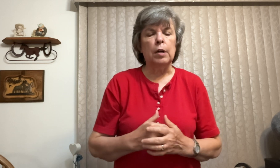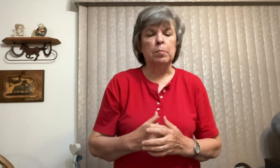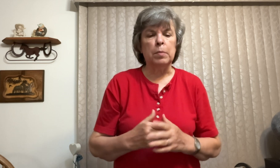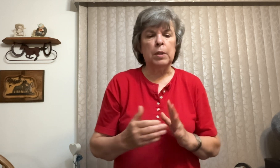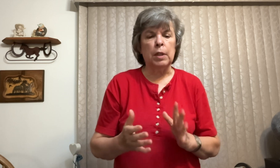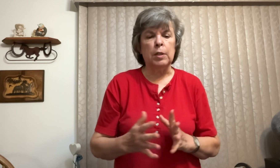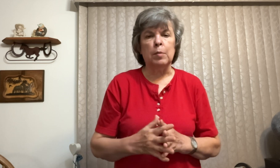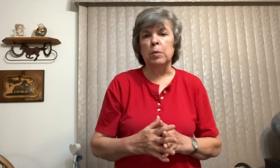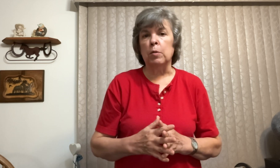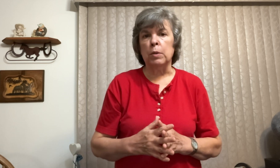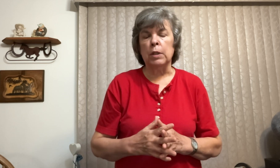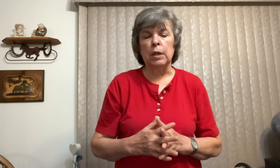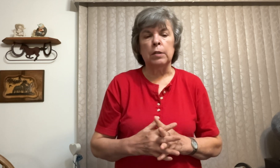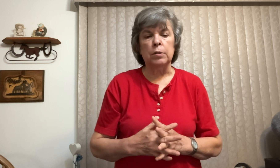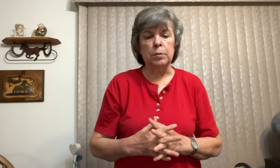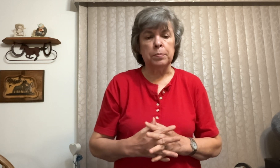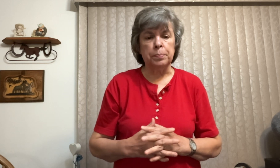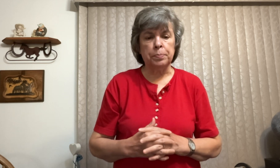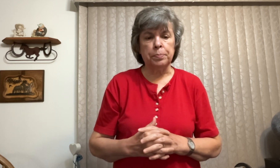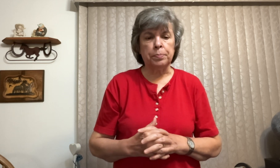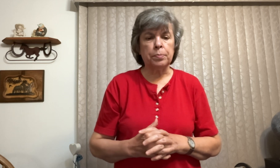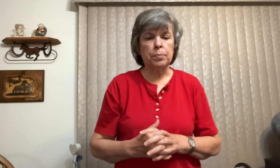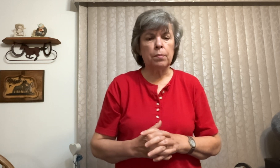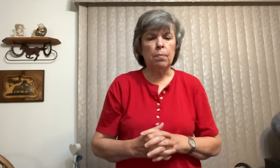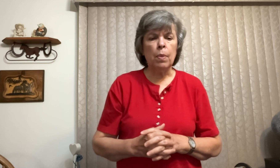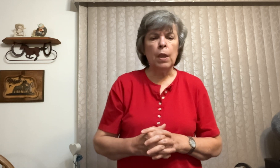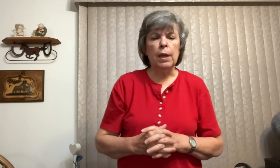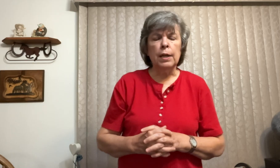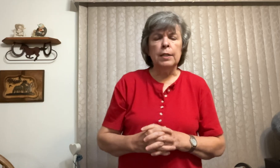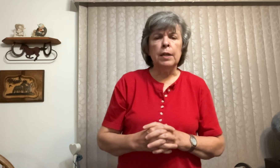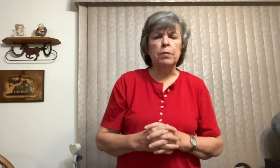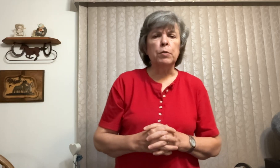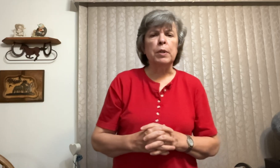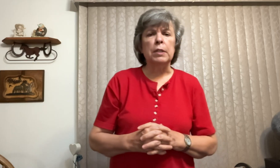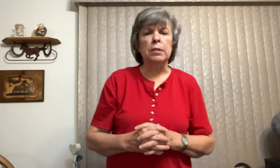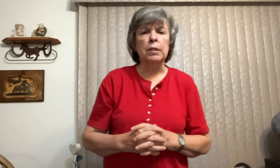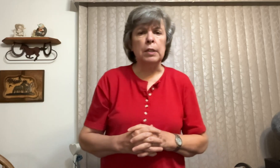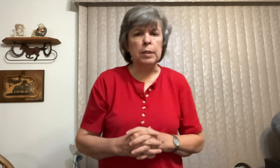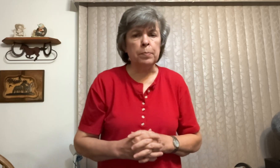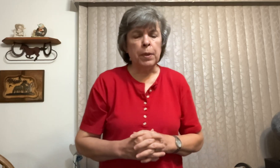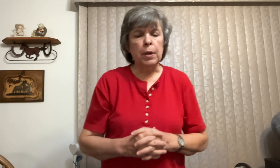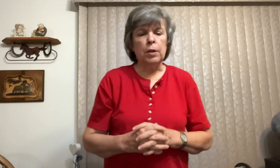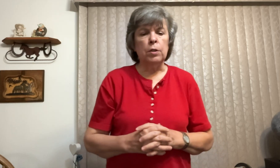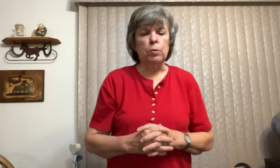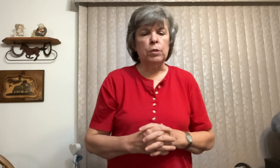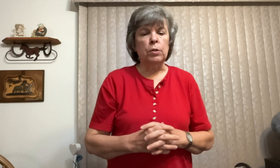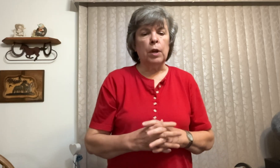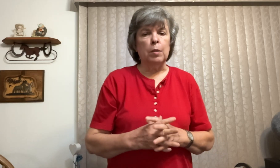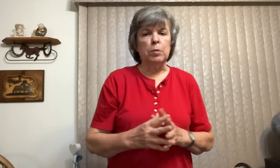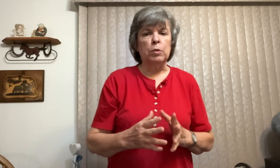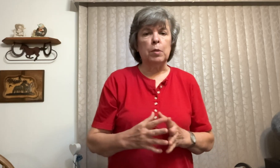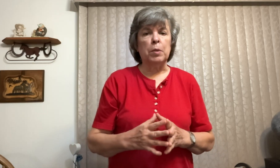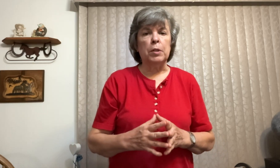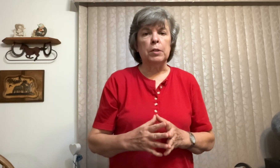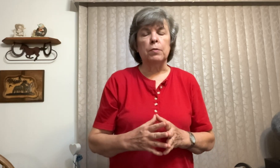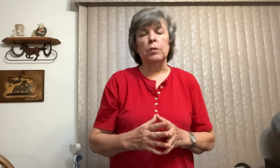then let them know what that is. Now, if you're doing a city, you would do something different.